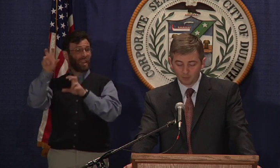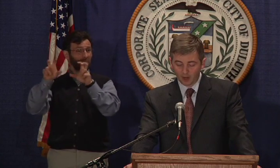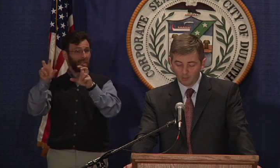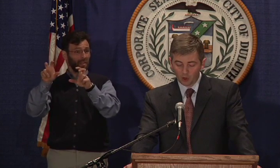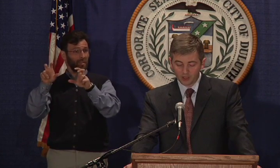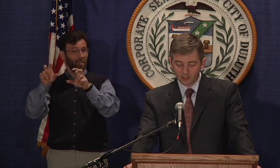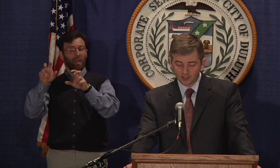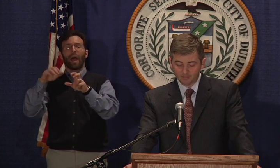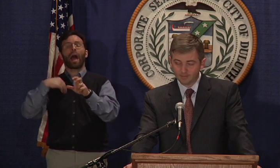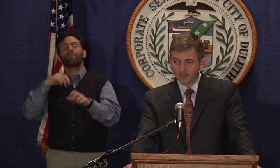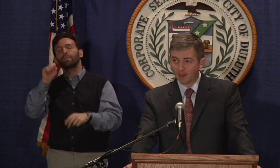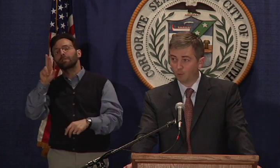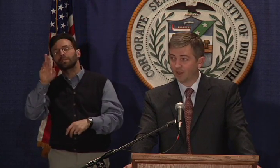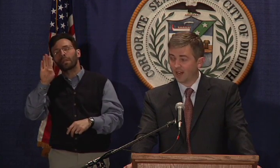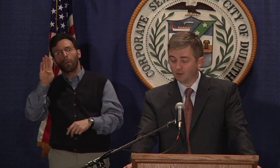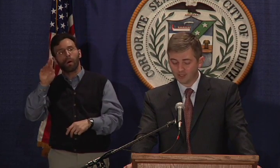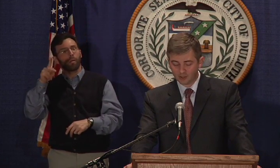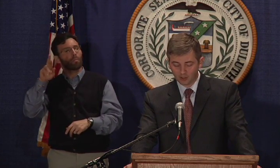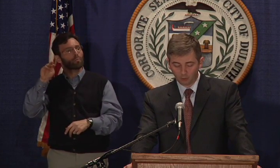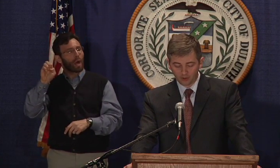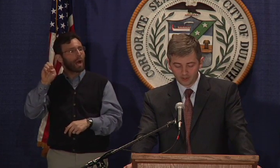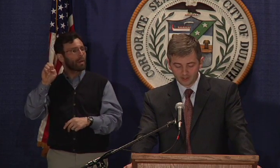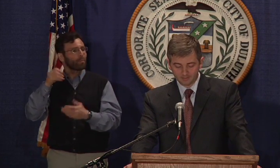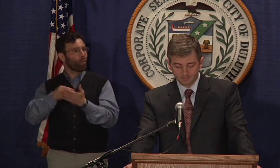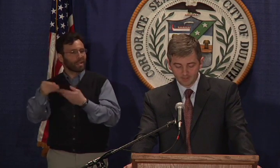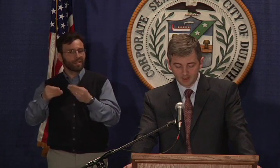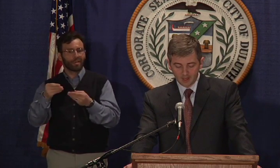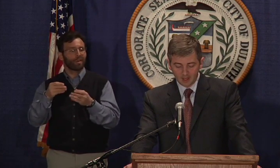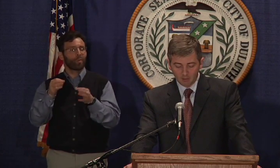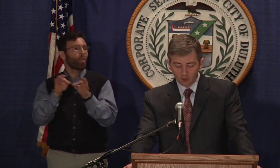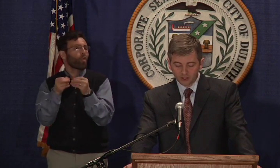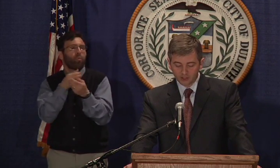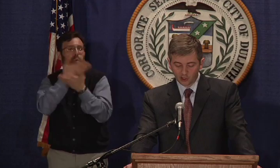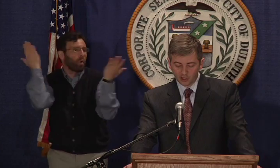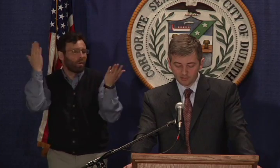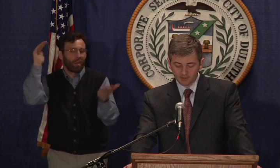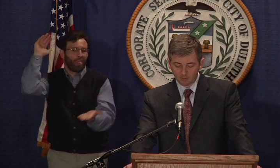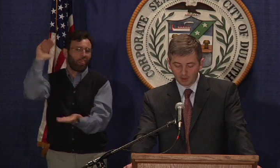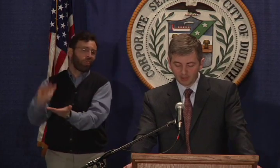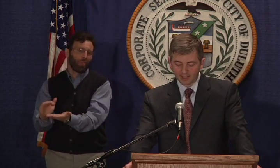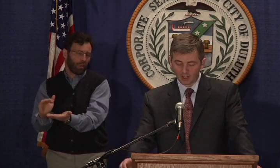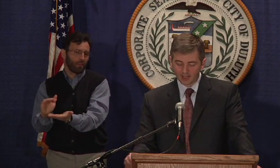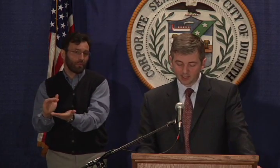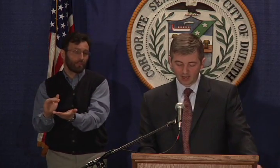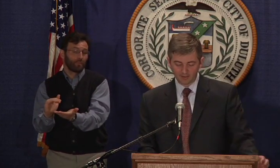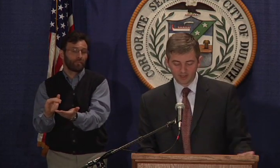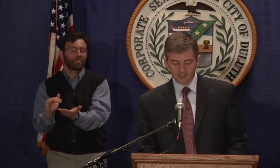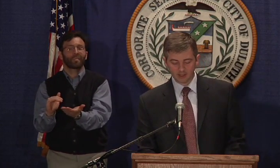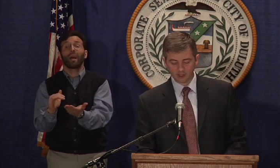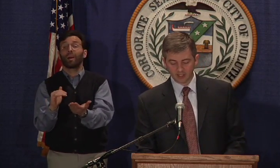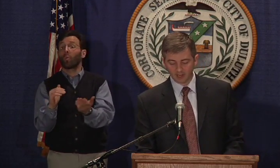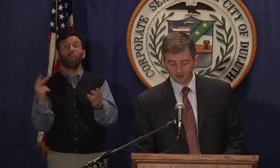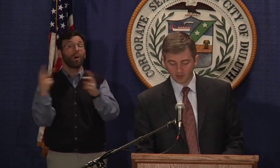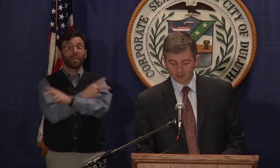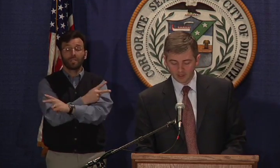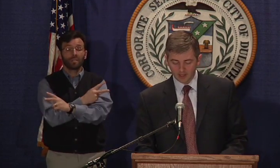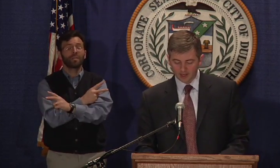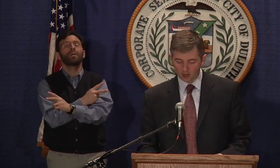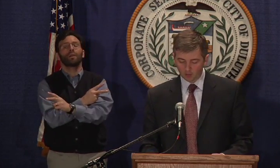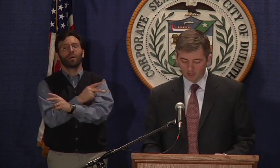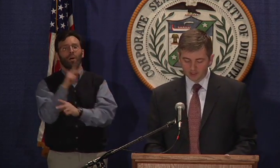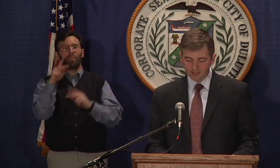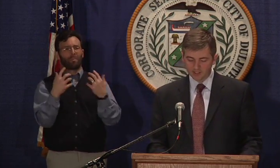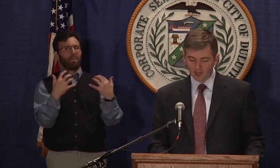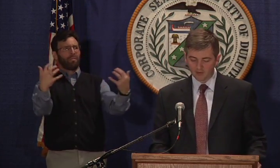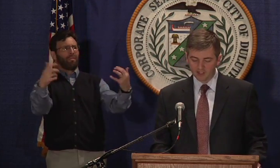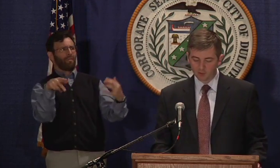by subprime mortgages and were now essentially worthless. Most concerning, the public had lost confidence in their city government and